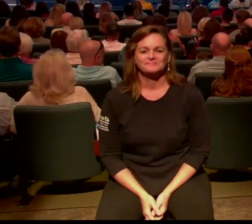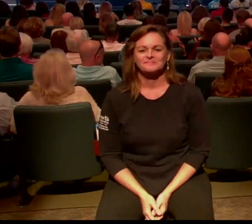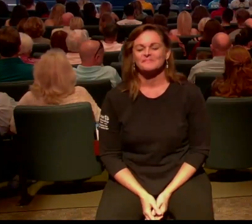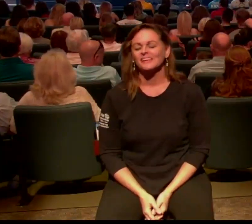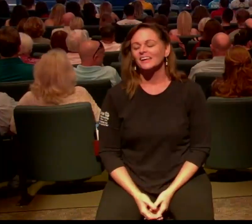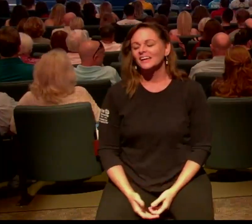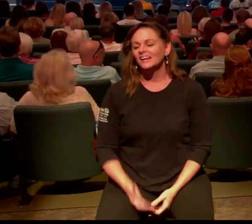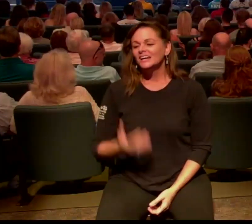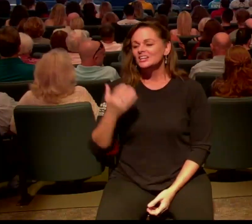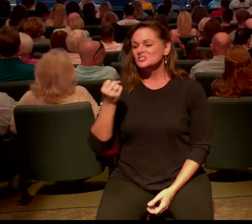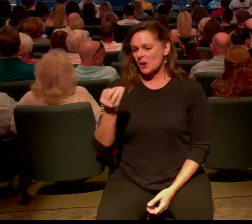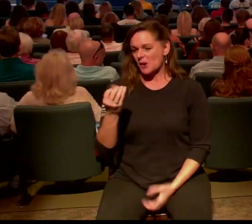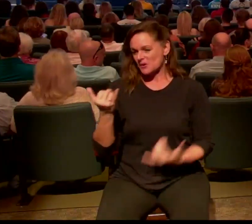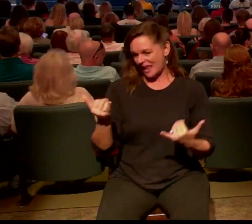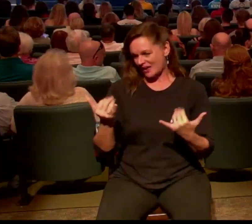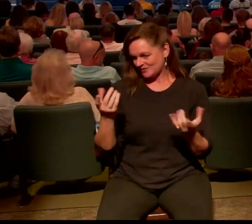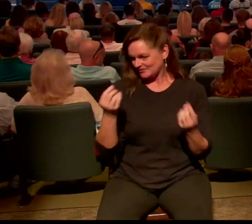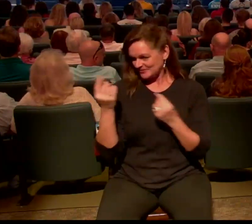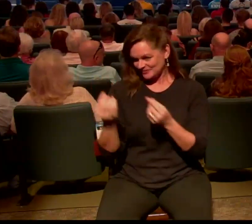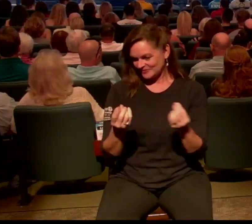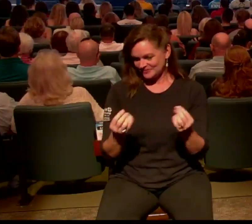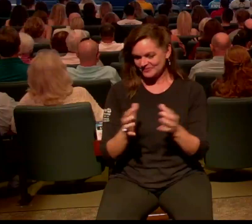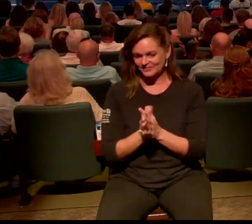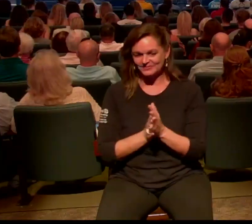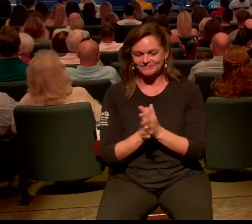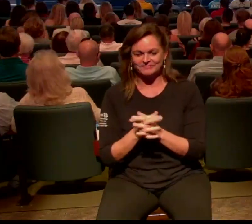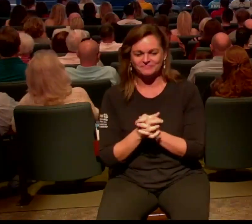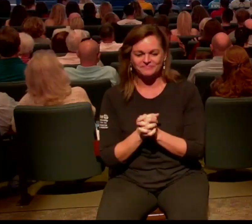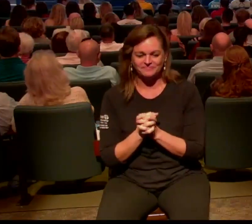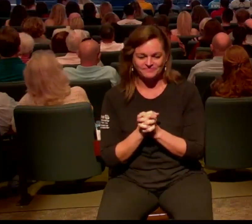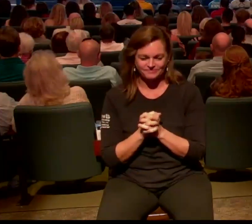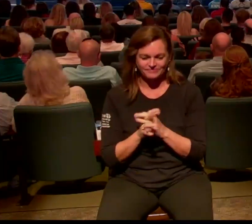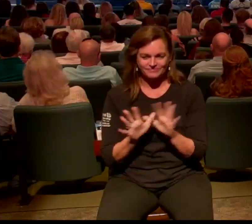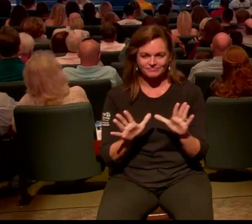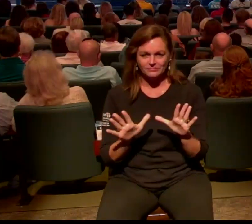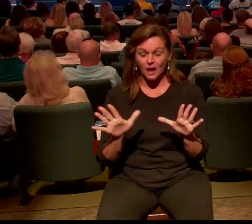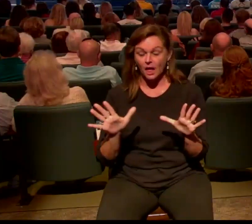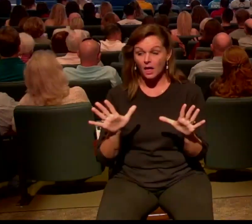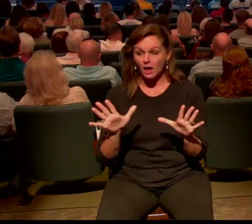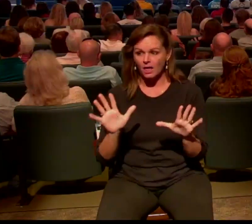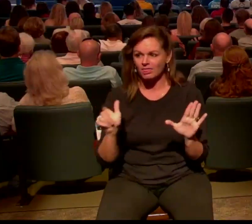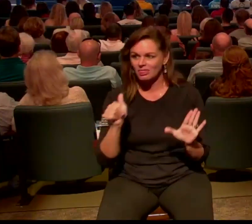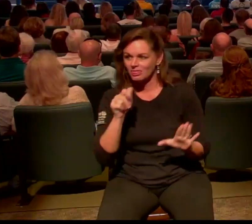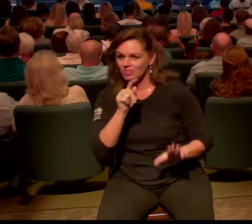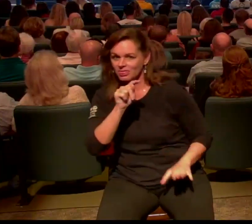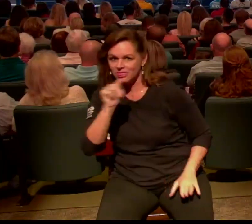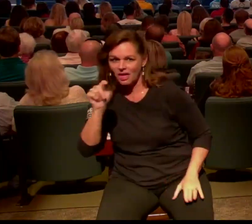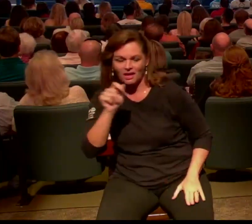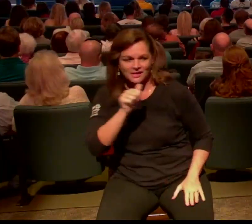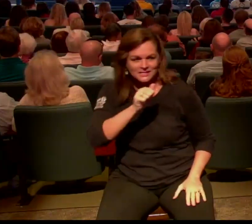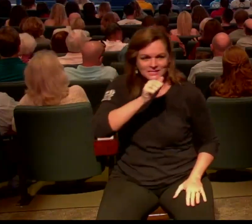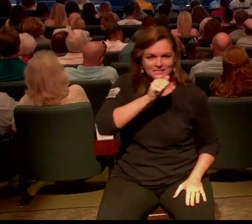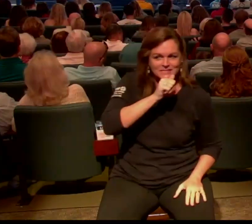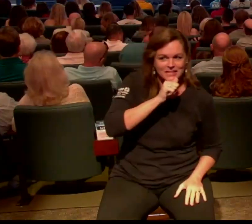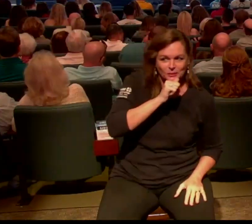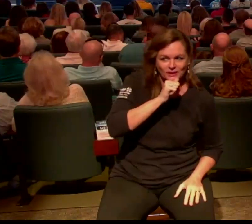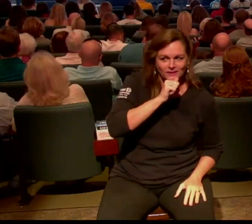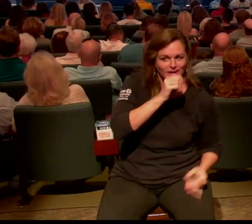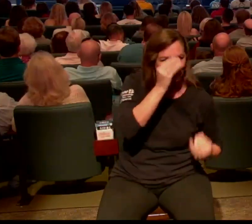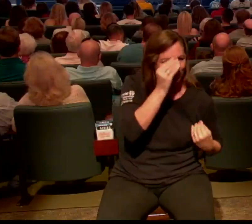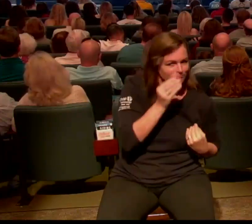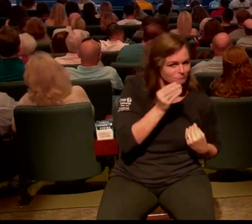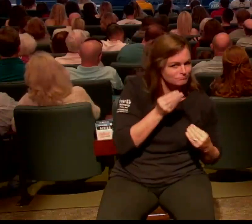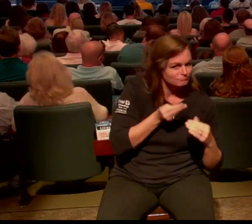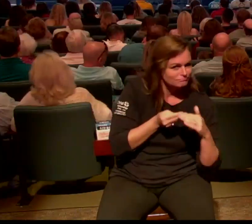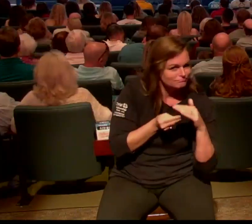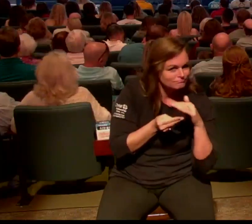Because I'm going to give you now the secret, because I can pretty much guarantee you that you